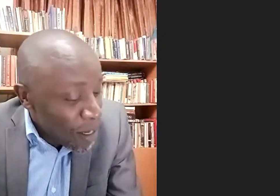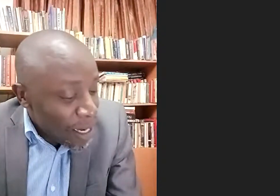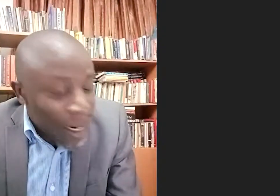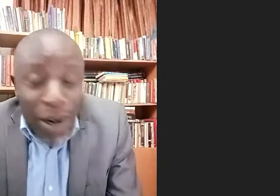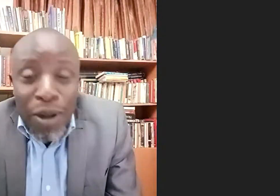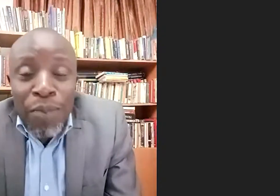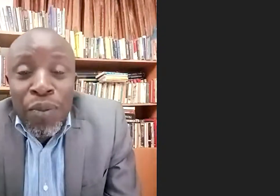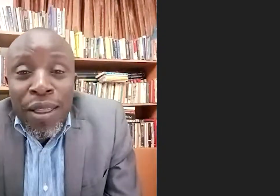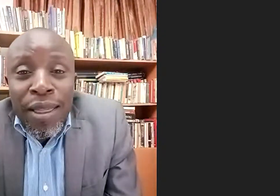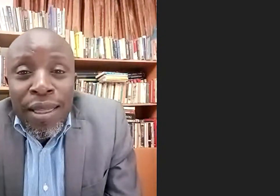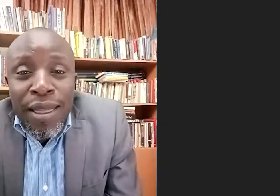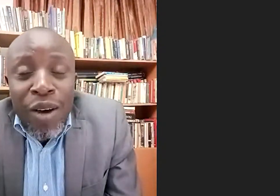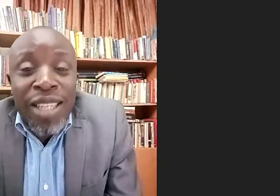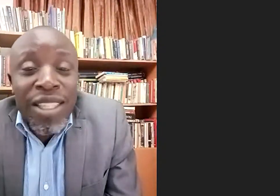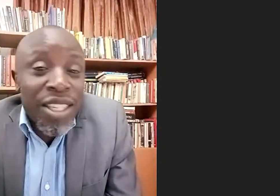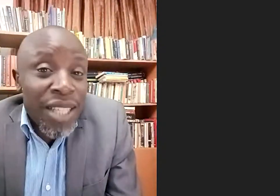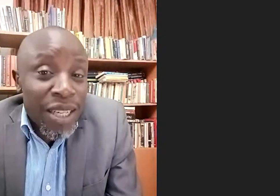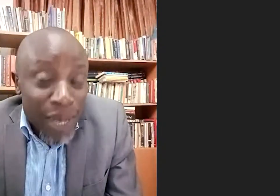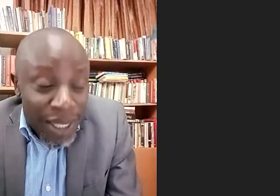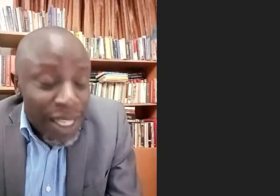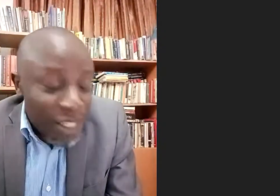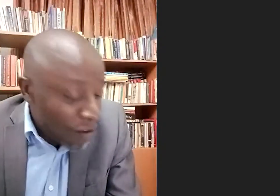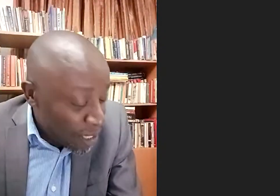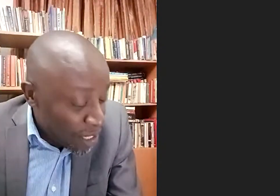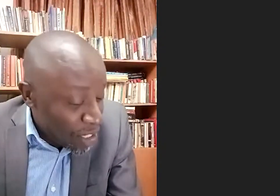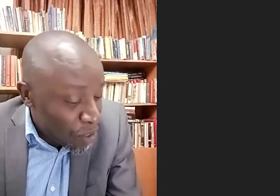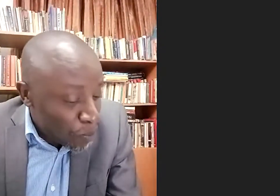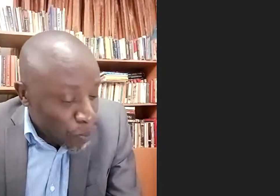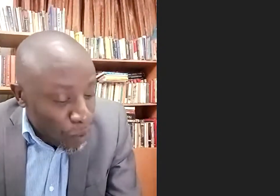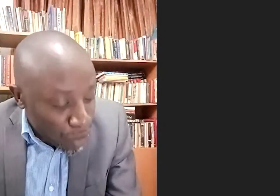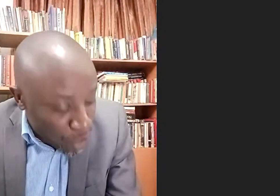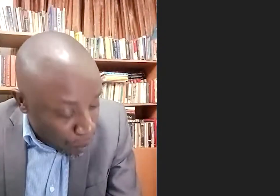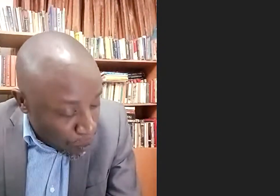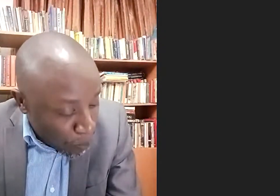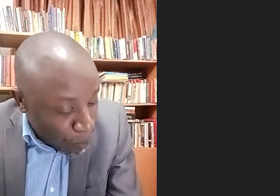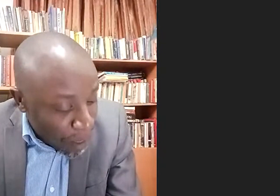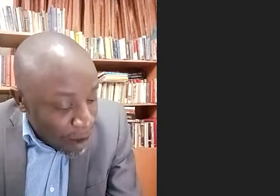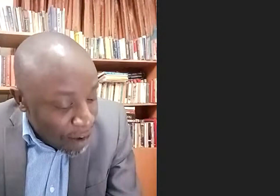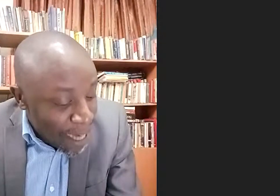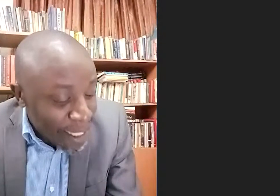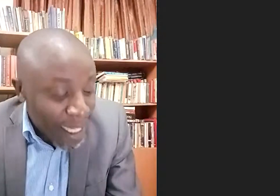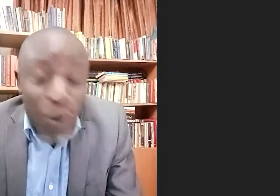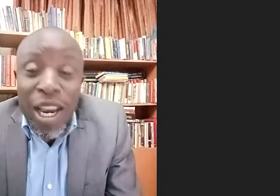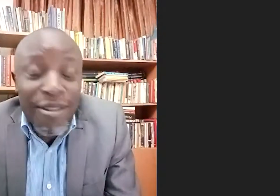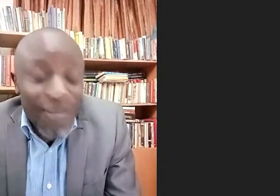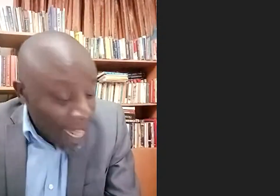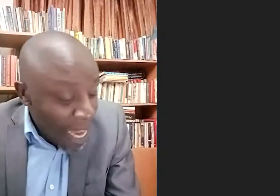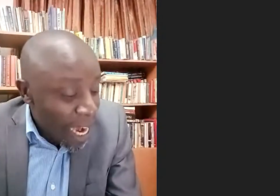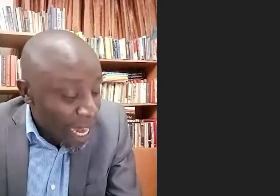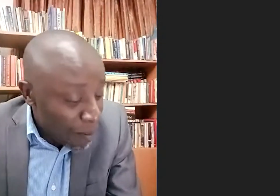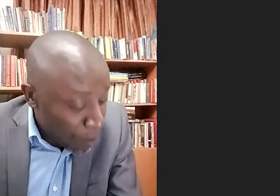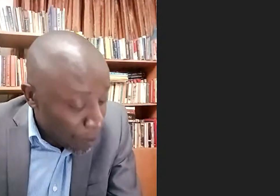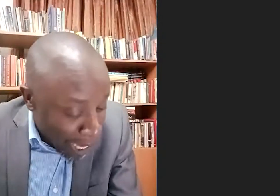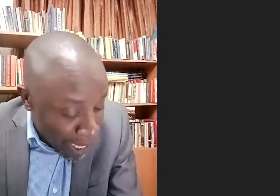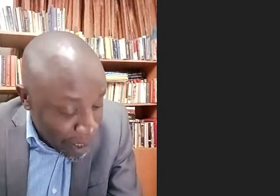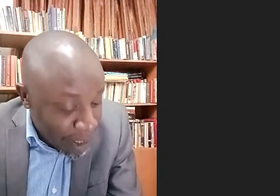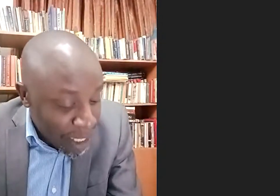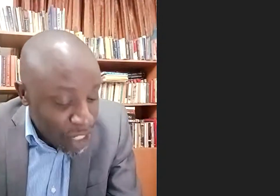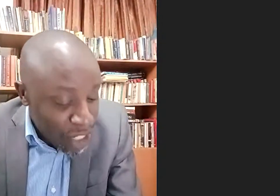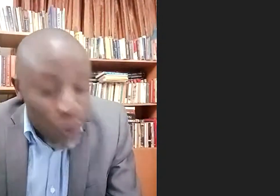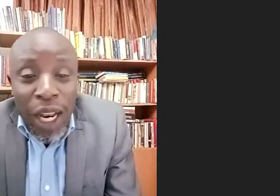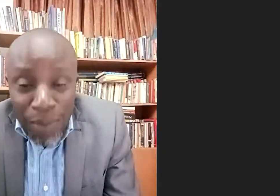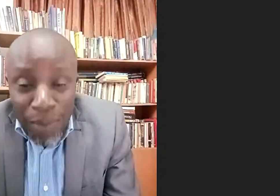have the organizations that makes these conversations possible. Firstly, we have Labor